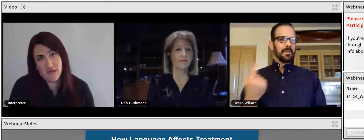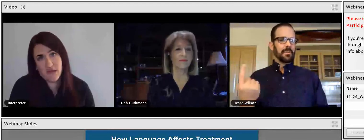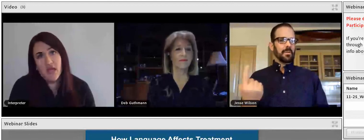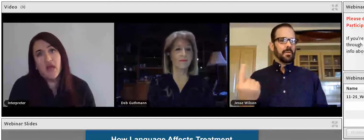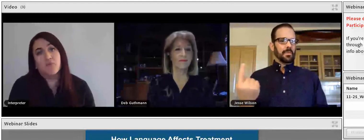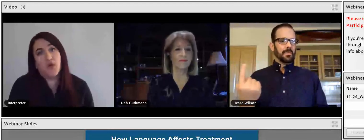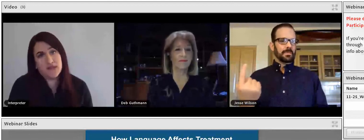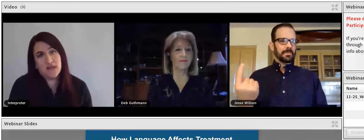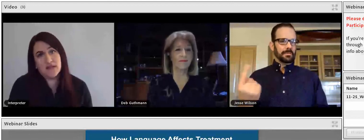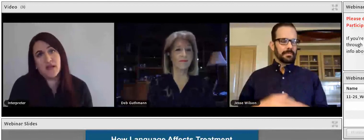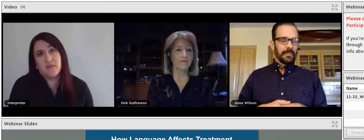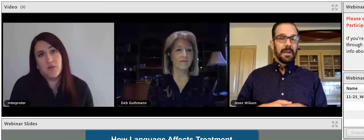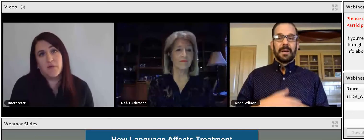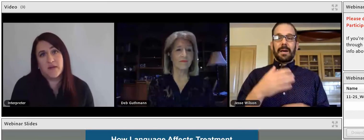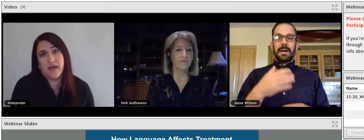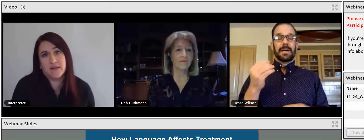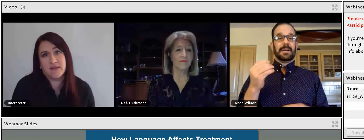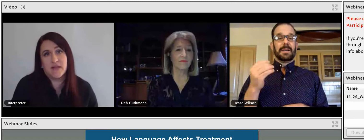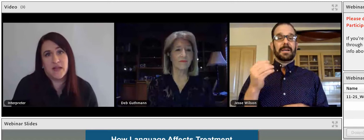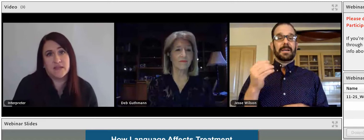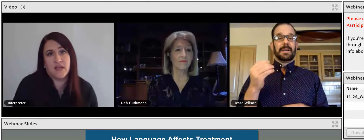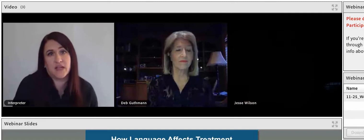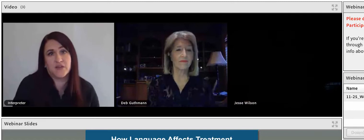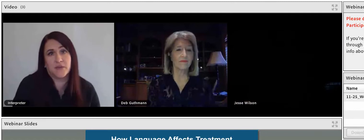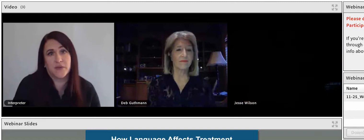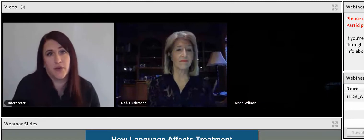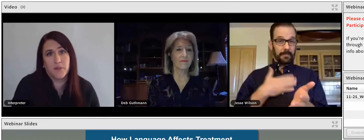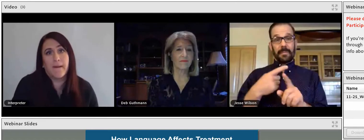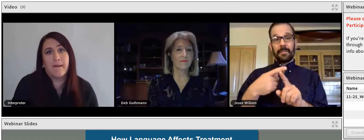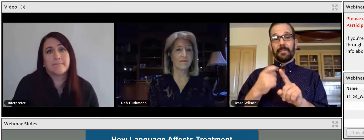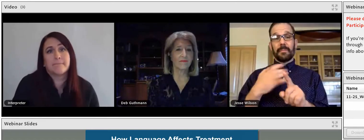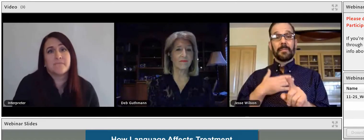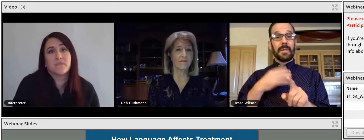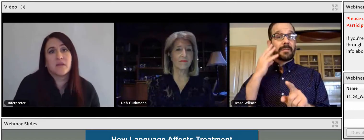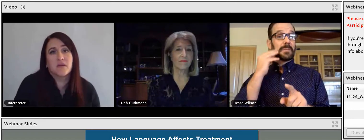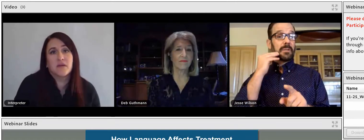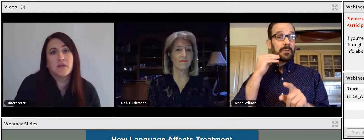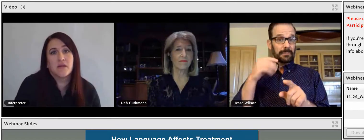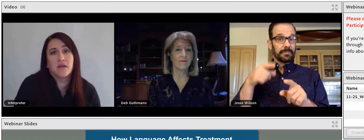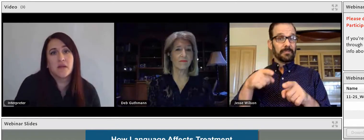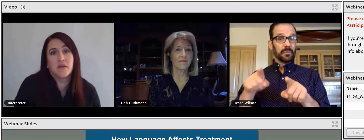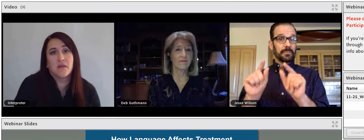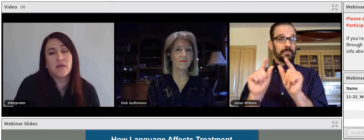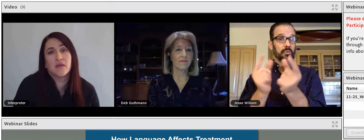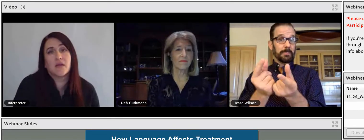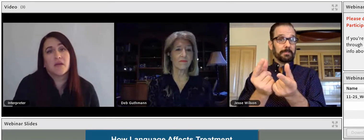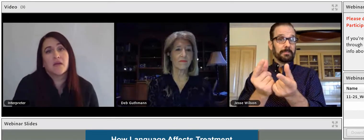that doesn't happen. Most of the time, they will feel isolated and detached from the group.